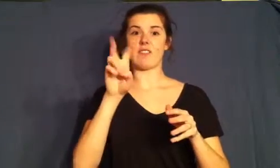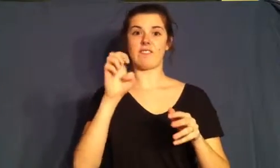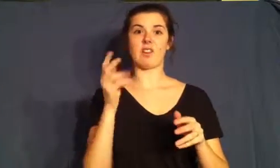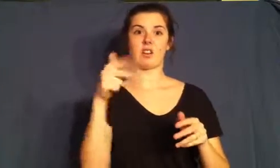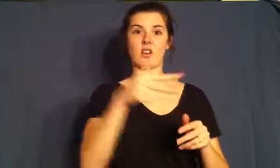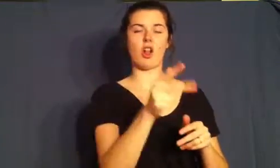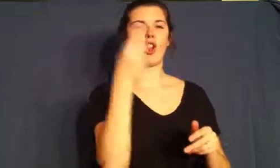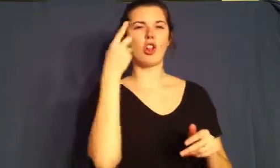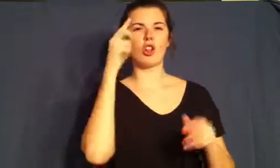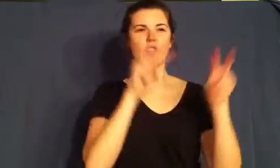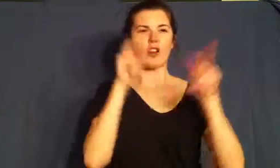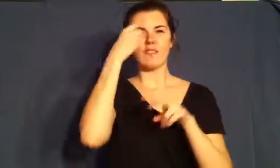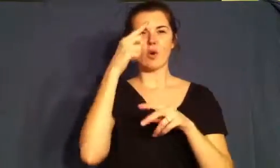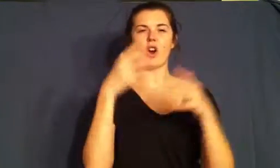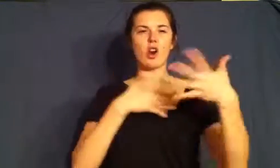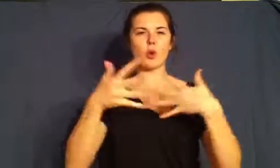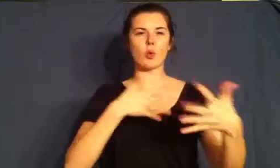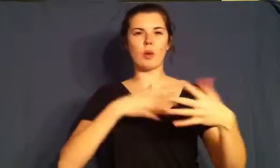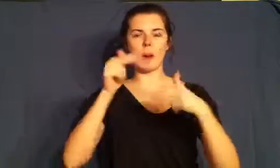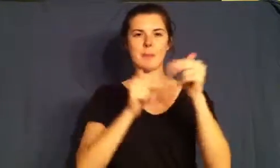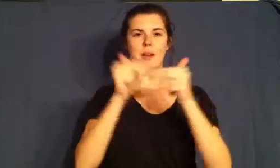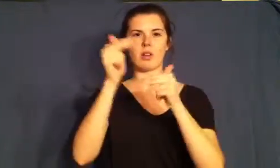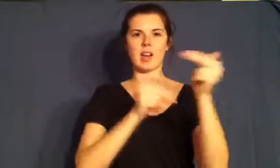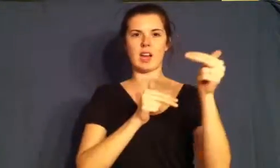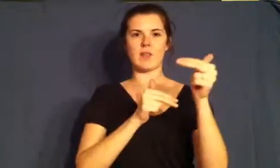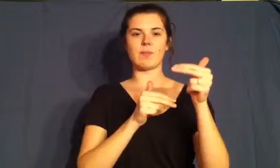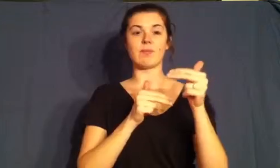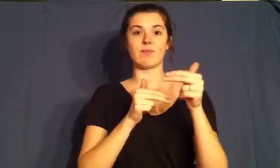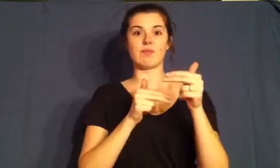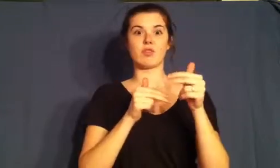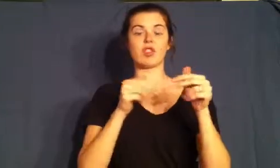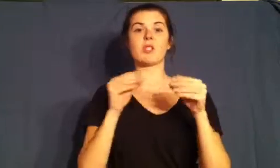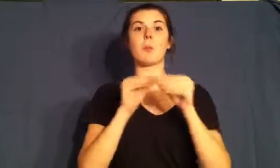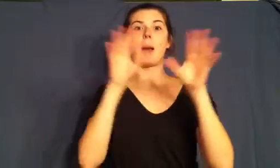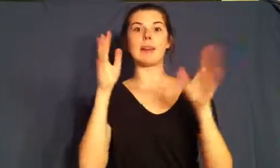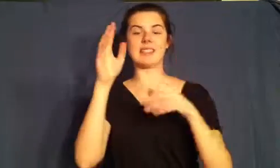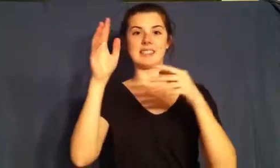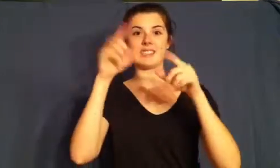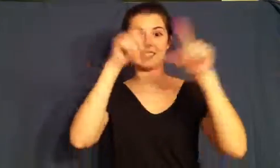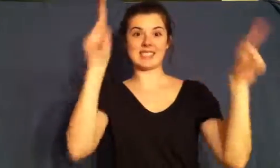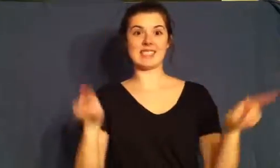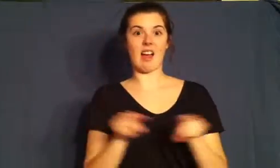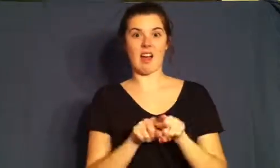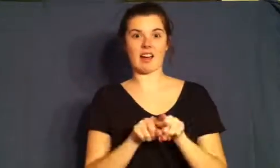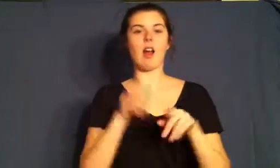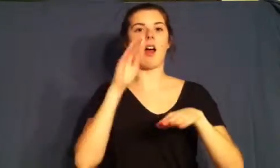called Nierenberg Hall. There's a very prominent sign, Nierenberg Hall, on the building itself. Turn left off La